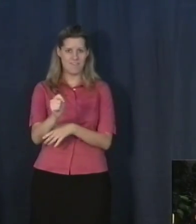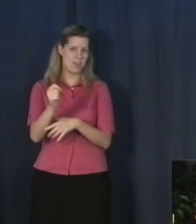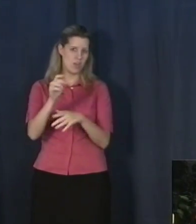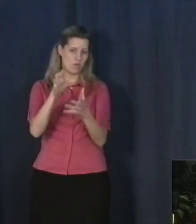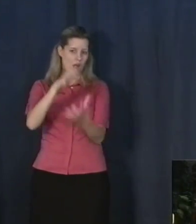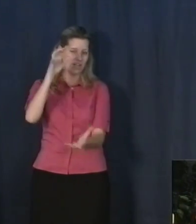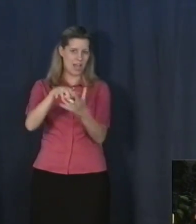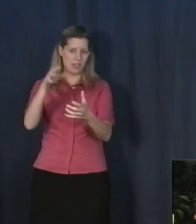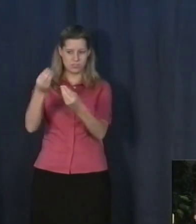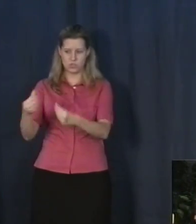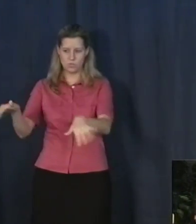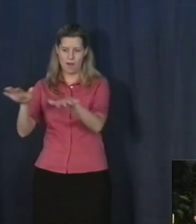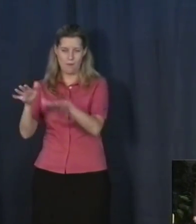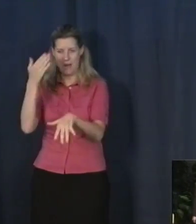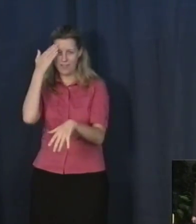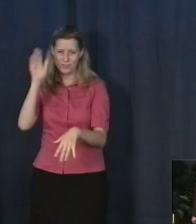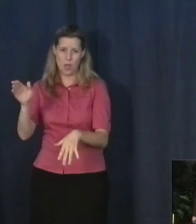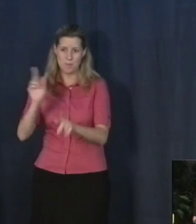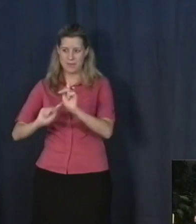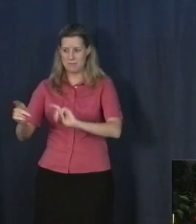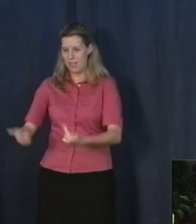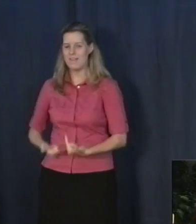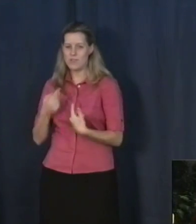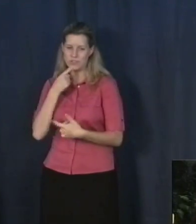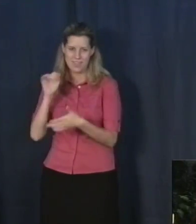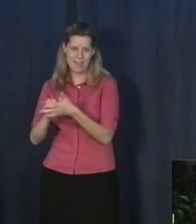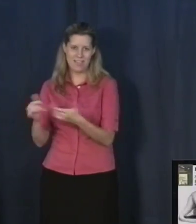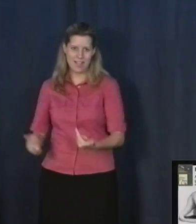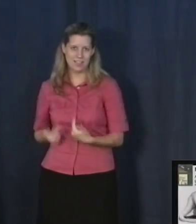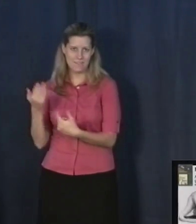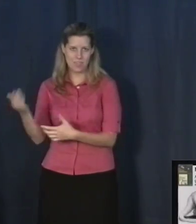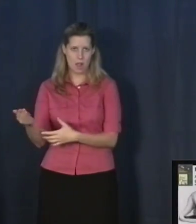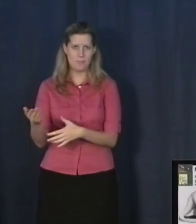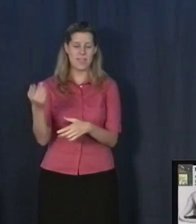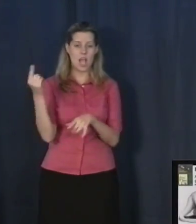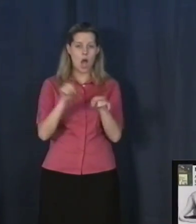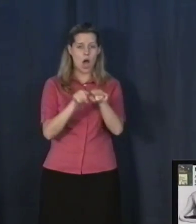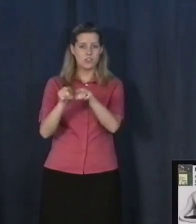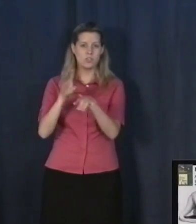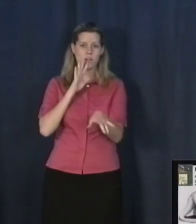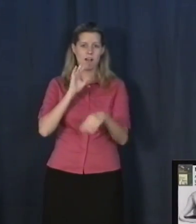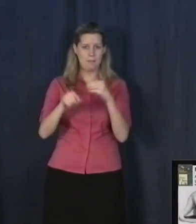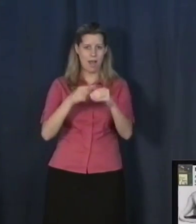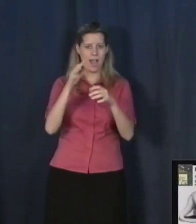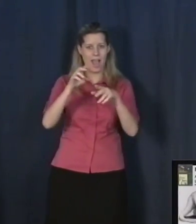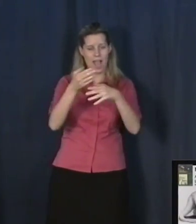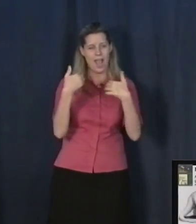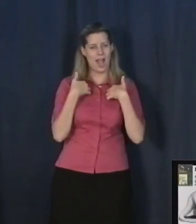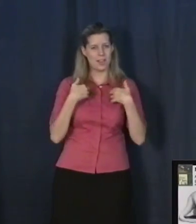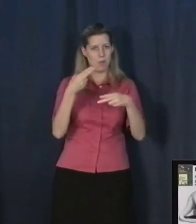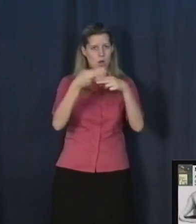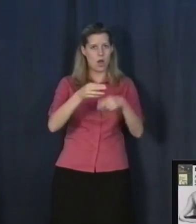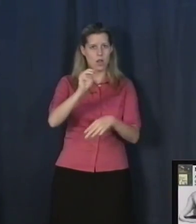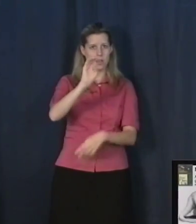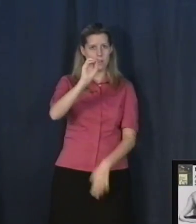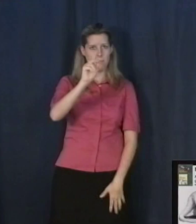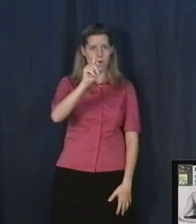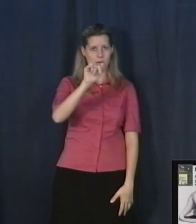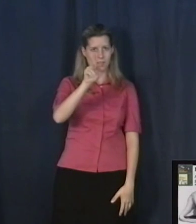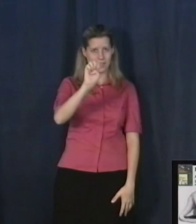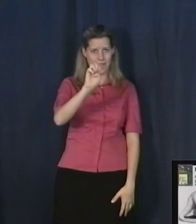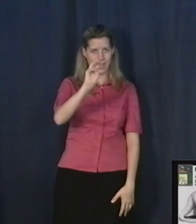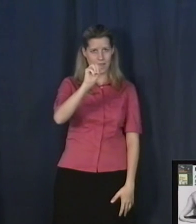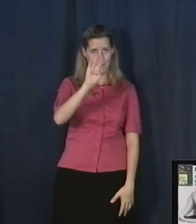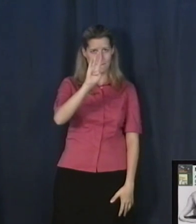and they live there. They also talked about an animal called Mokele Mbembe. Mokele Mbembe. When Dr. Mackel said,